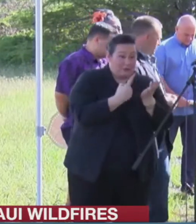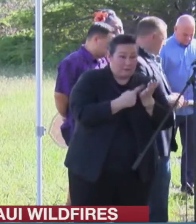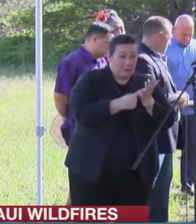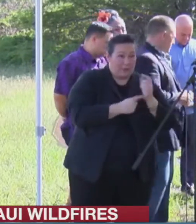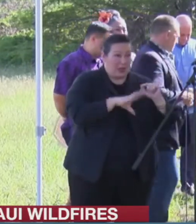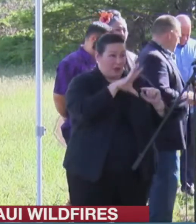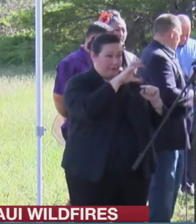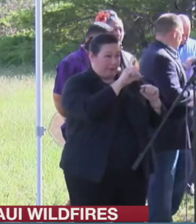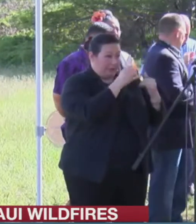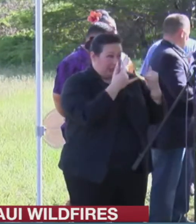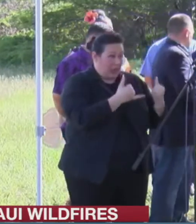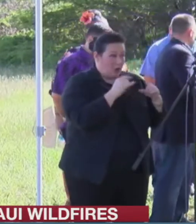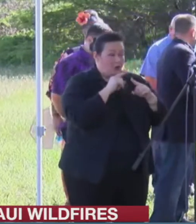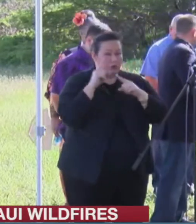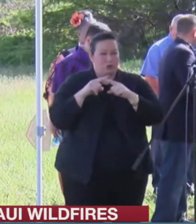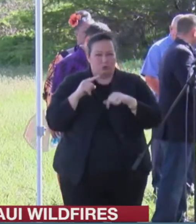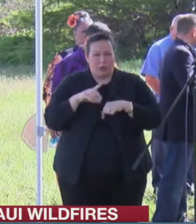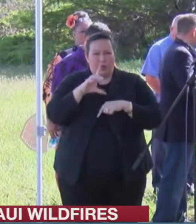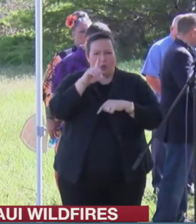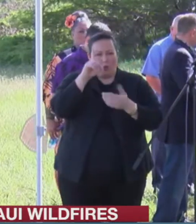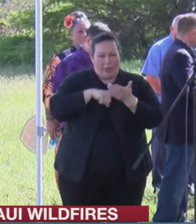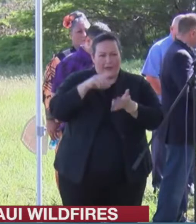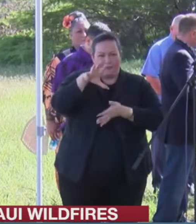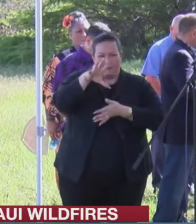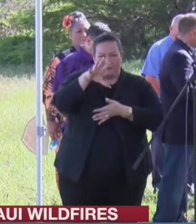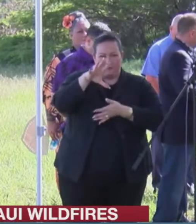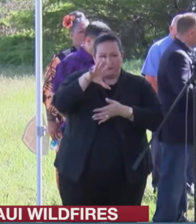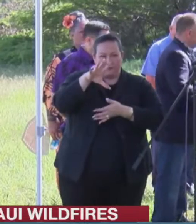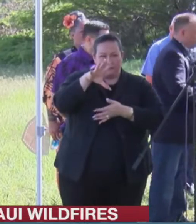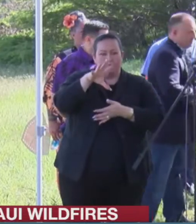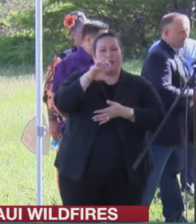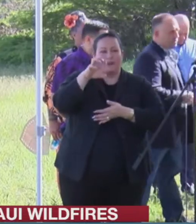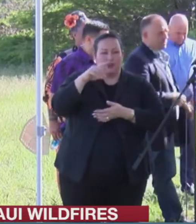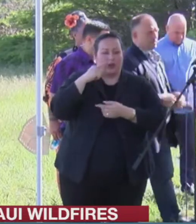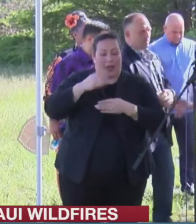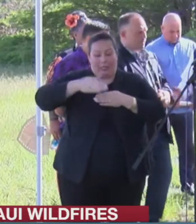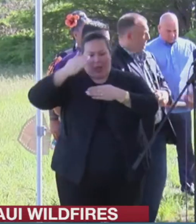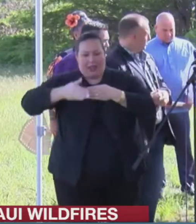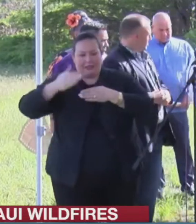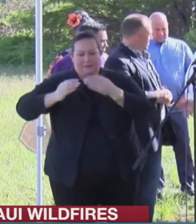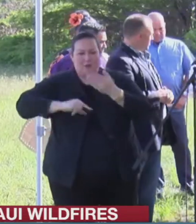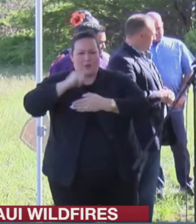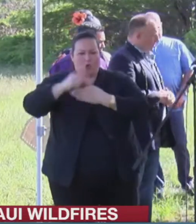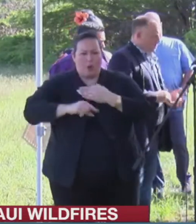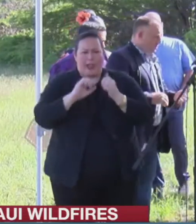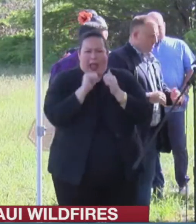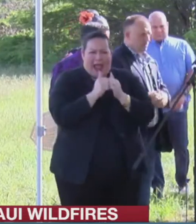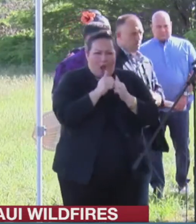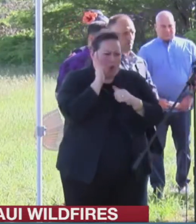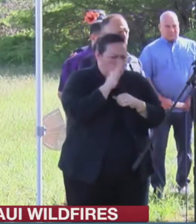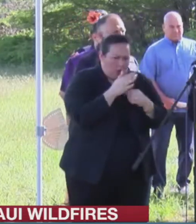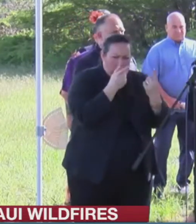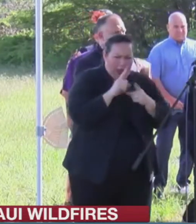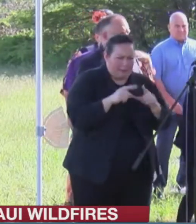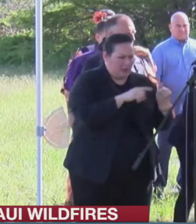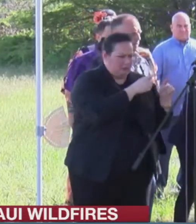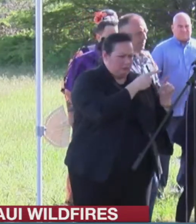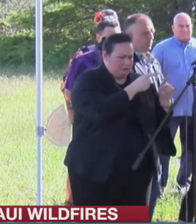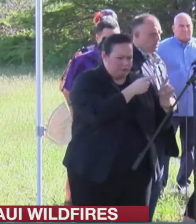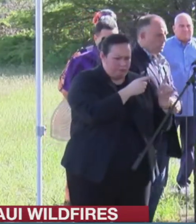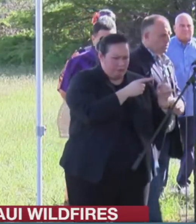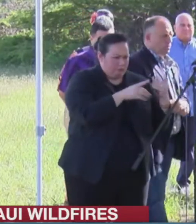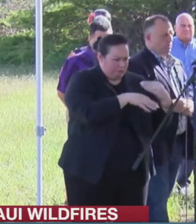50 now to 1,500 at the end of the program? How do they do it? Right, the mechanics of that process, the number change.